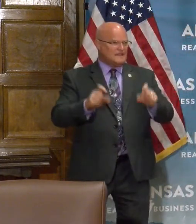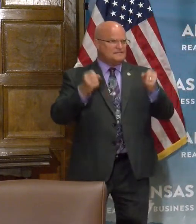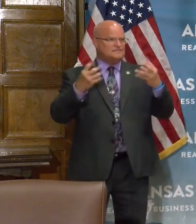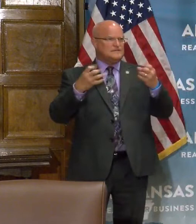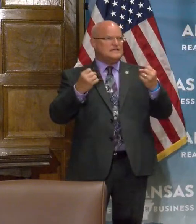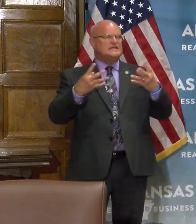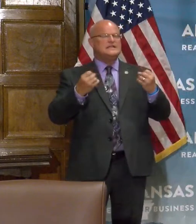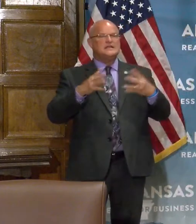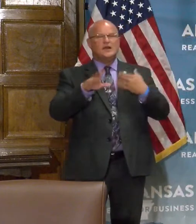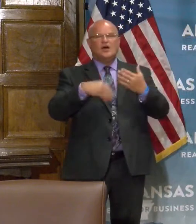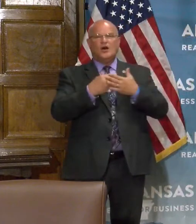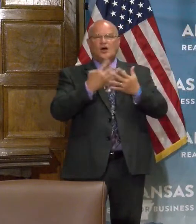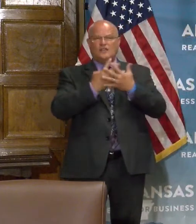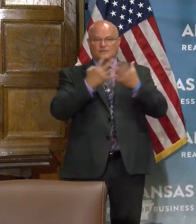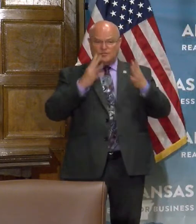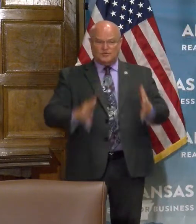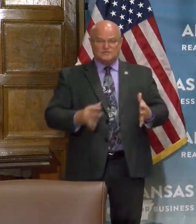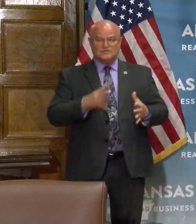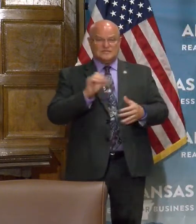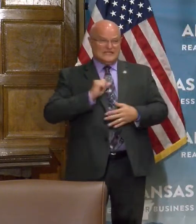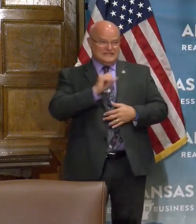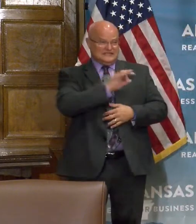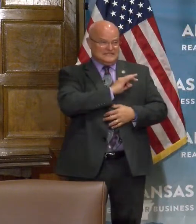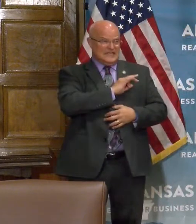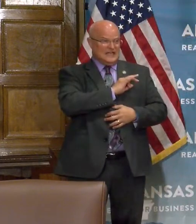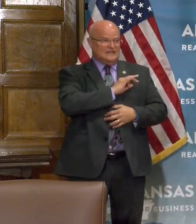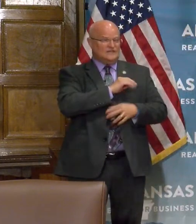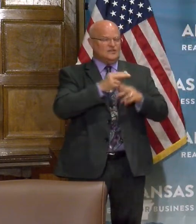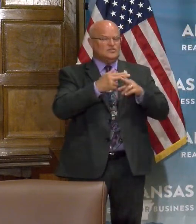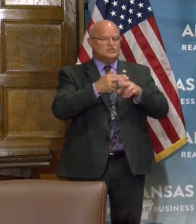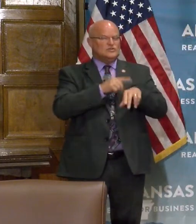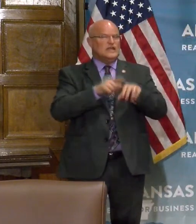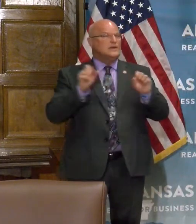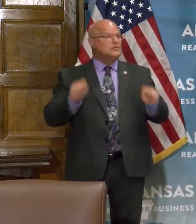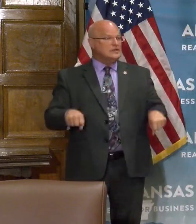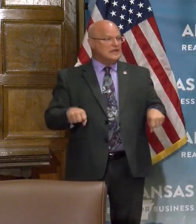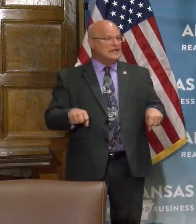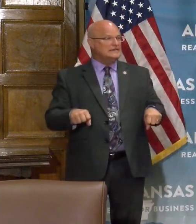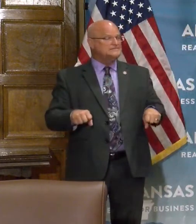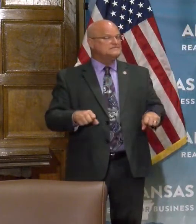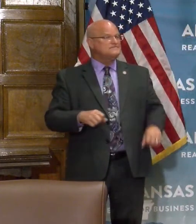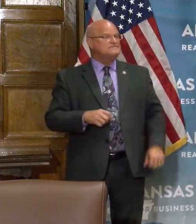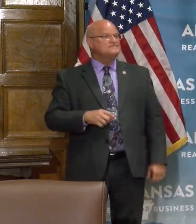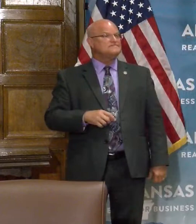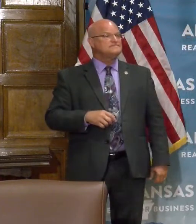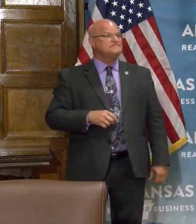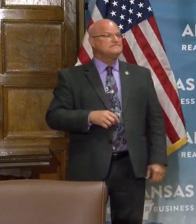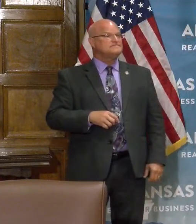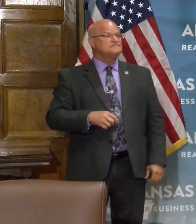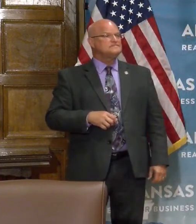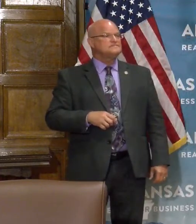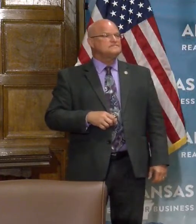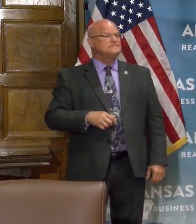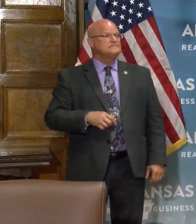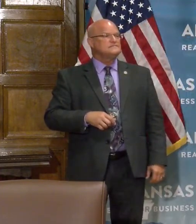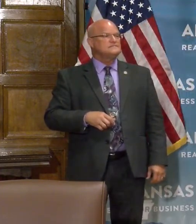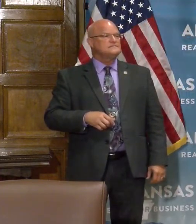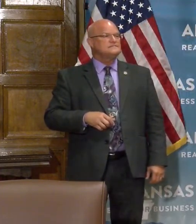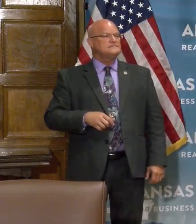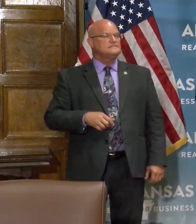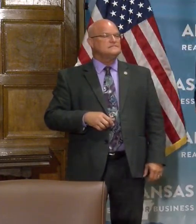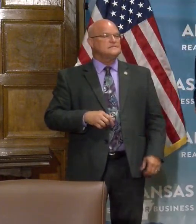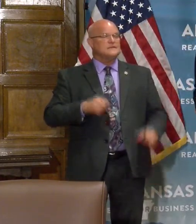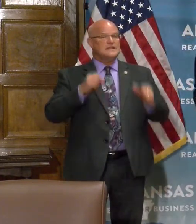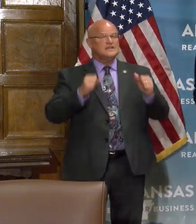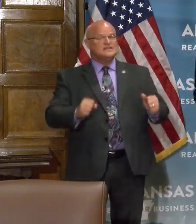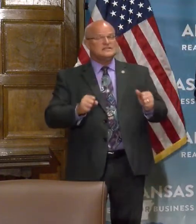tested all the inmates and all the staff over the shortest period of time that we were able to do that. Can you say a positivity